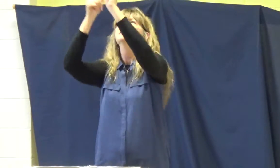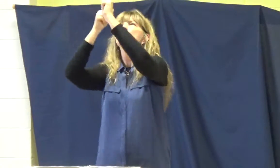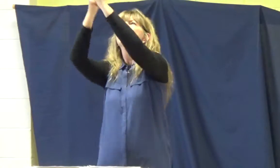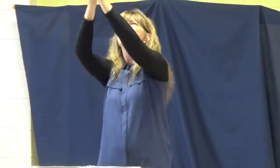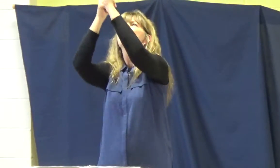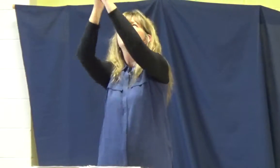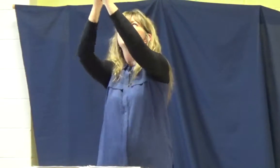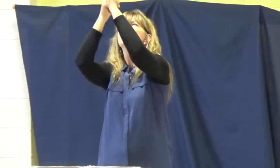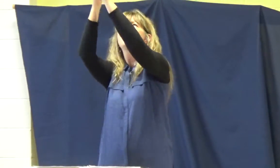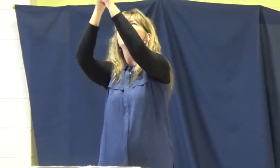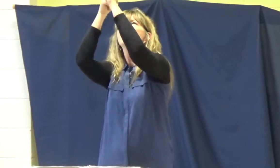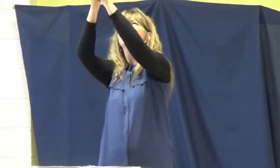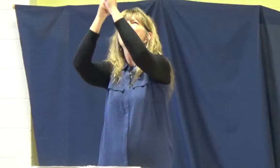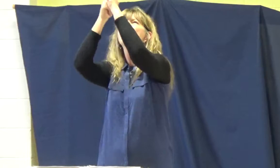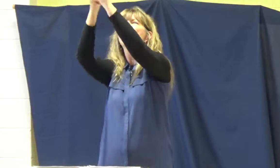to attend and follow